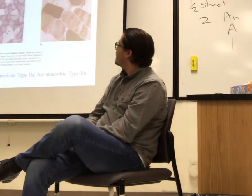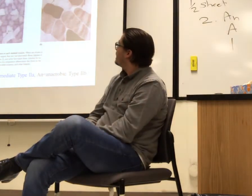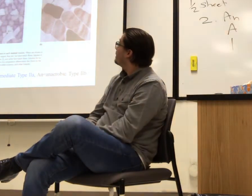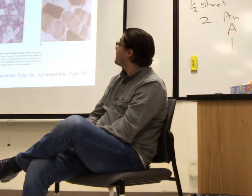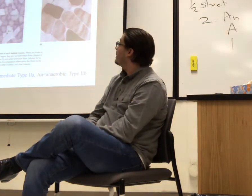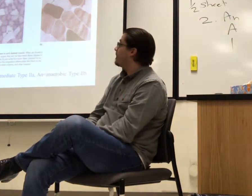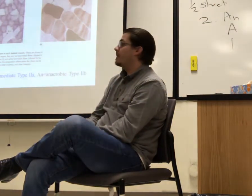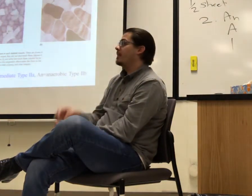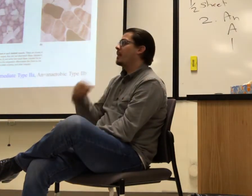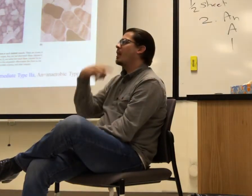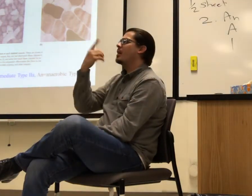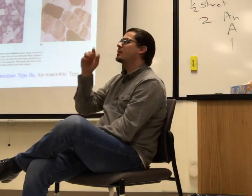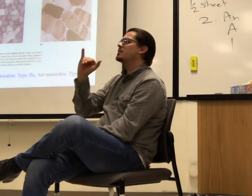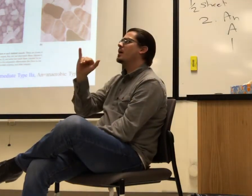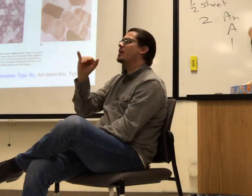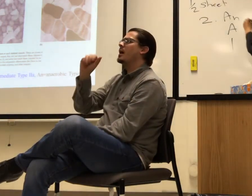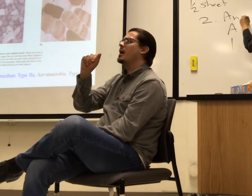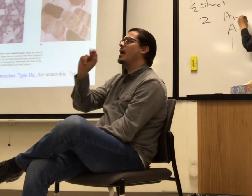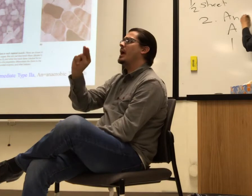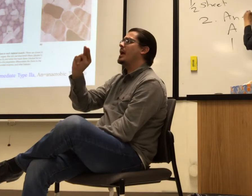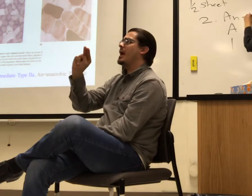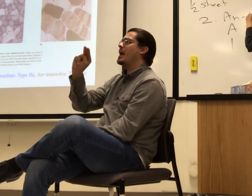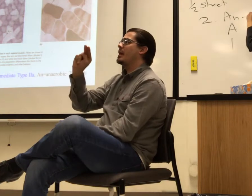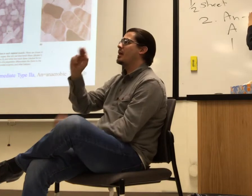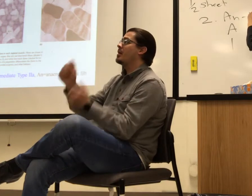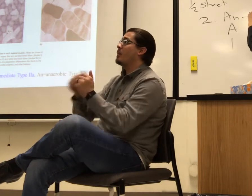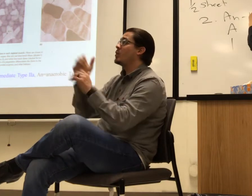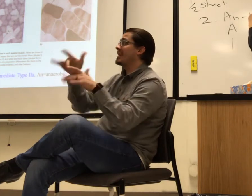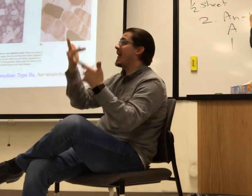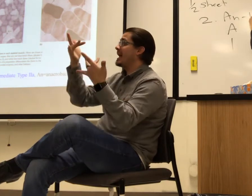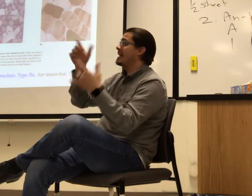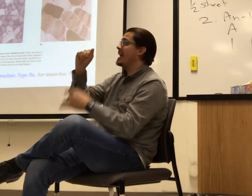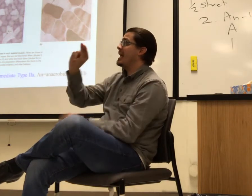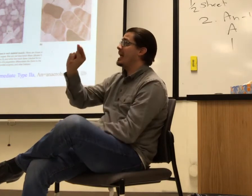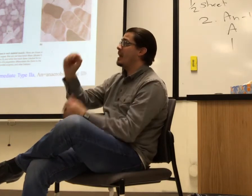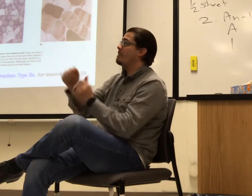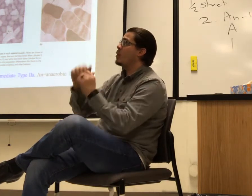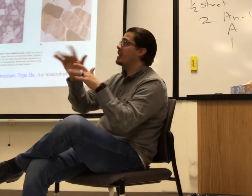the AN stained the lightest.